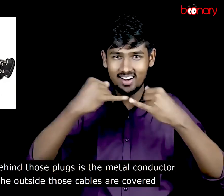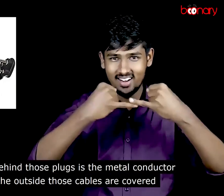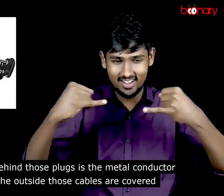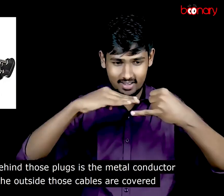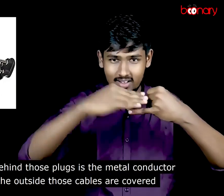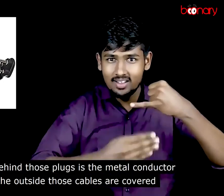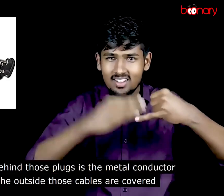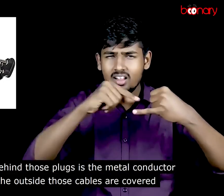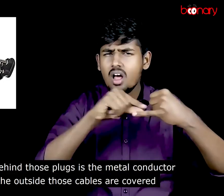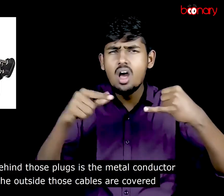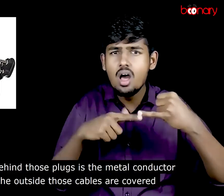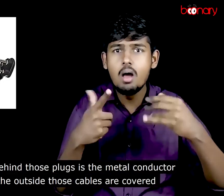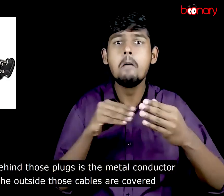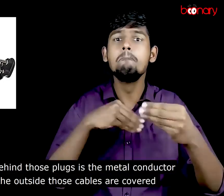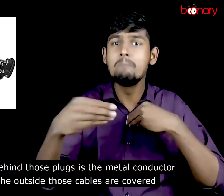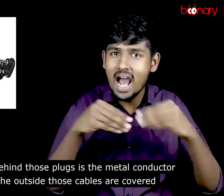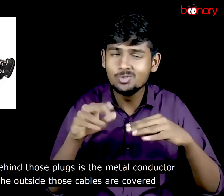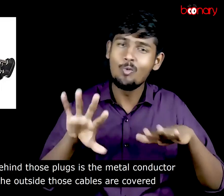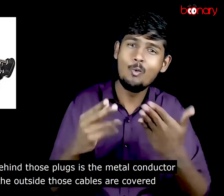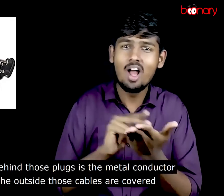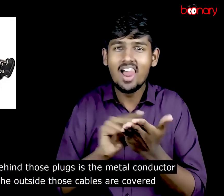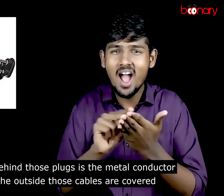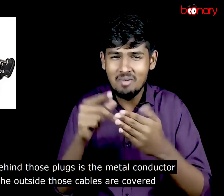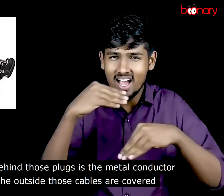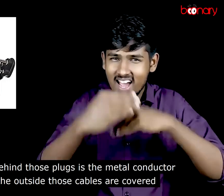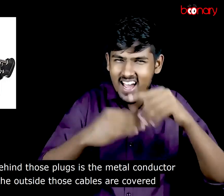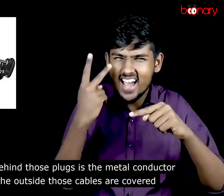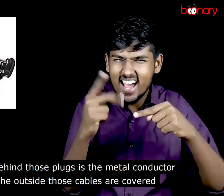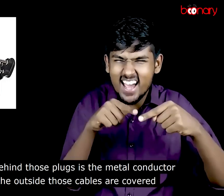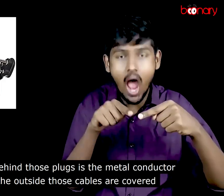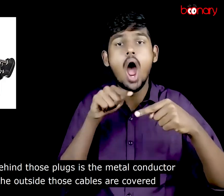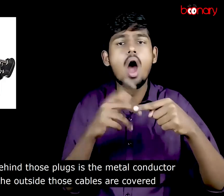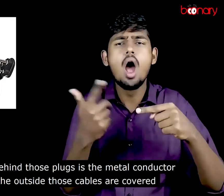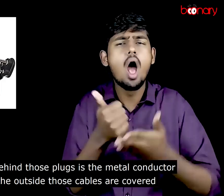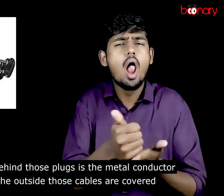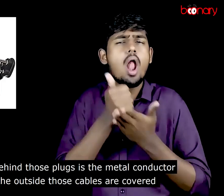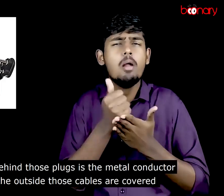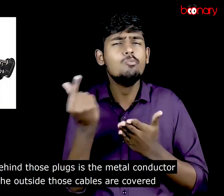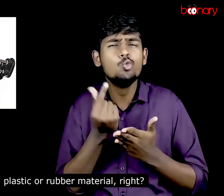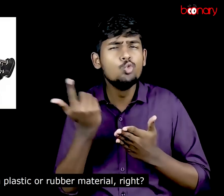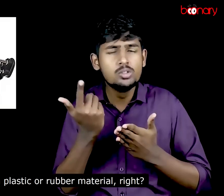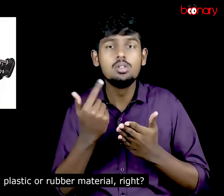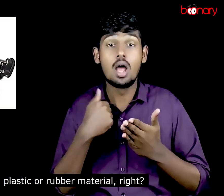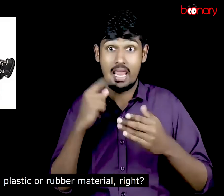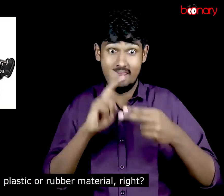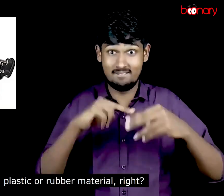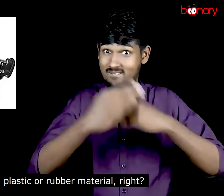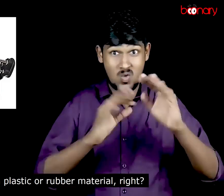course, behind those plugs is the metal conductor, but on the outside those cables are covered with a plastic or